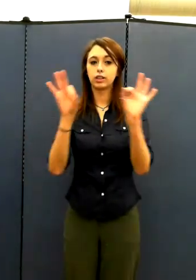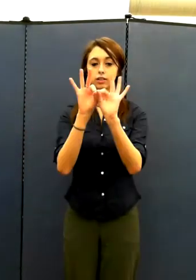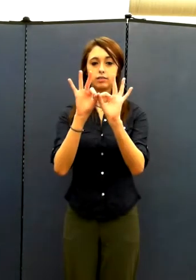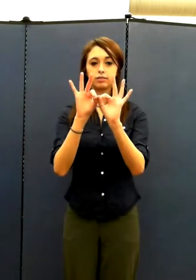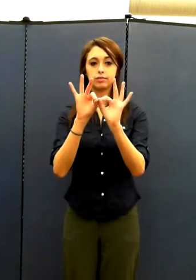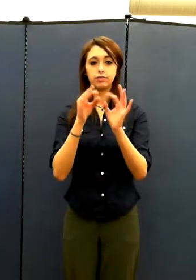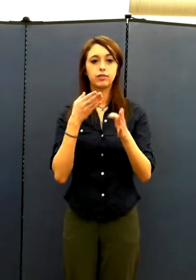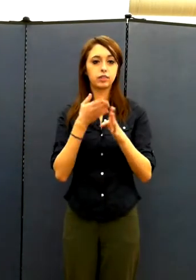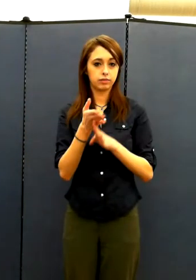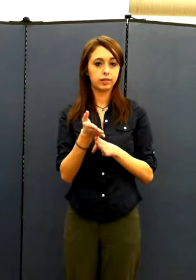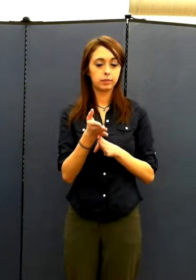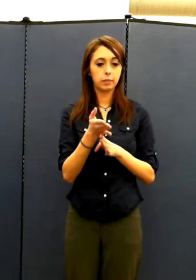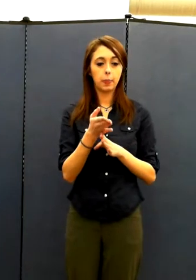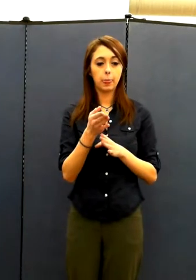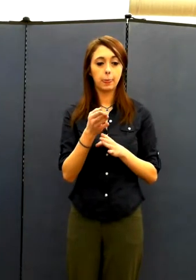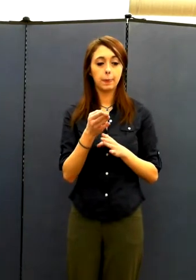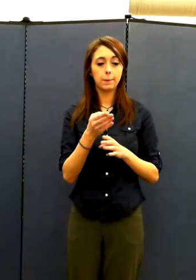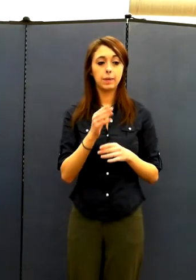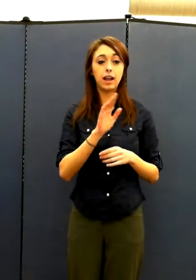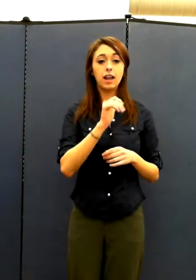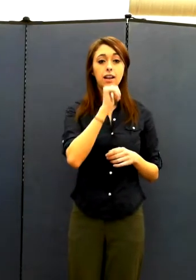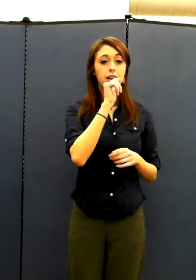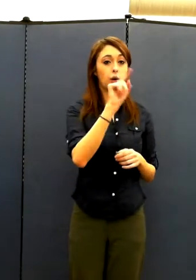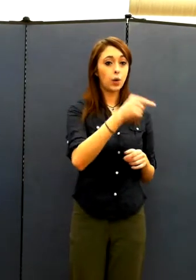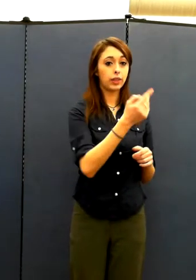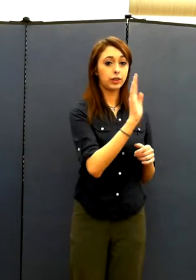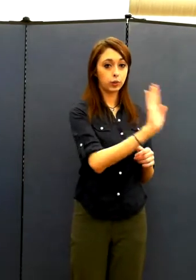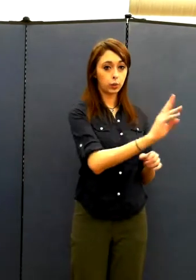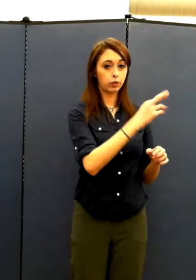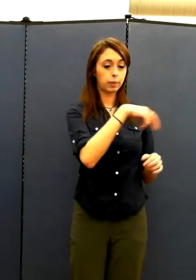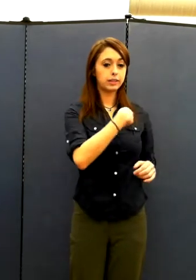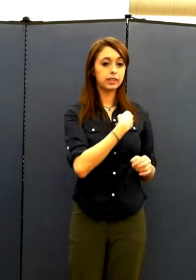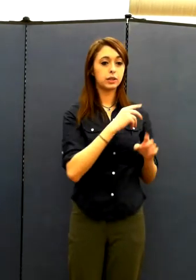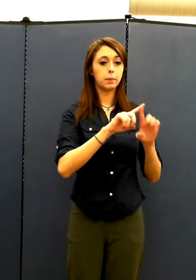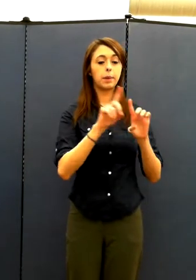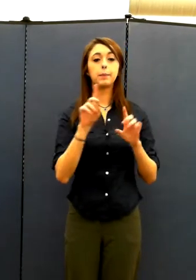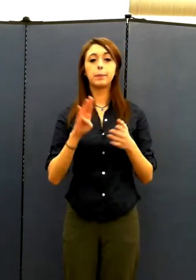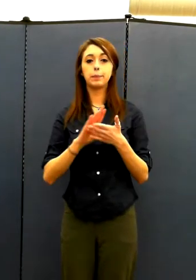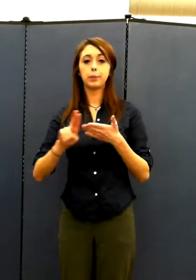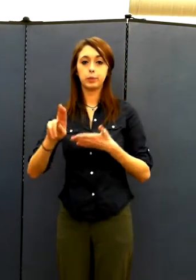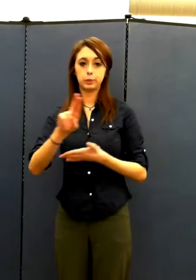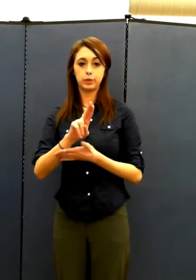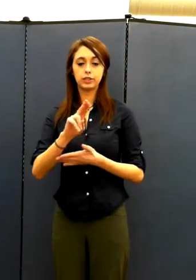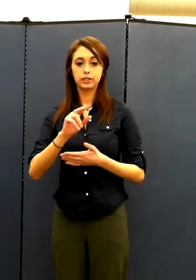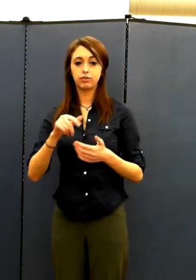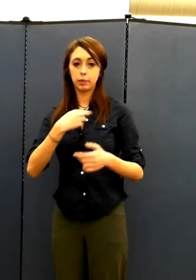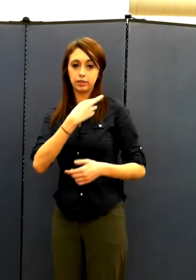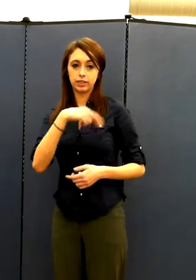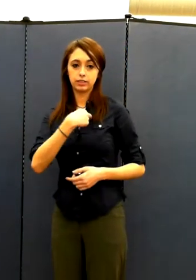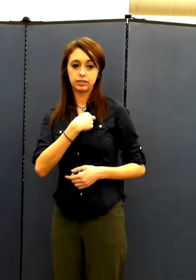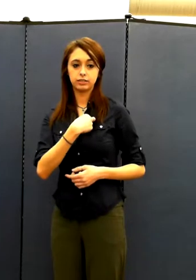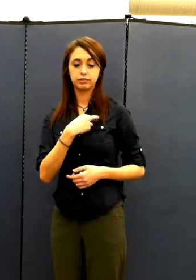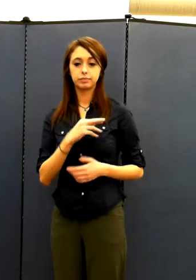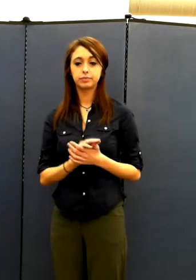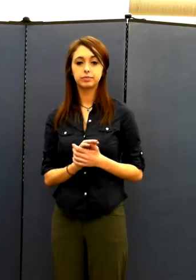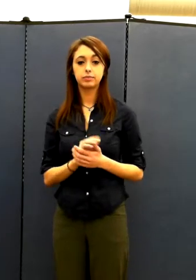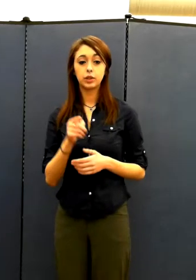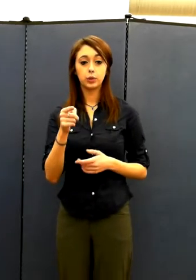reputation, but Bloomsburg's reputation, because you are a graduate from here, is really contingent on your reputation